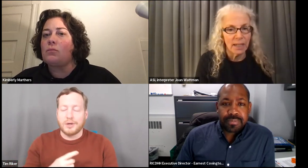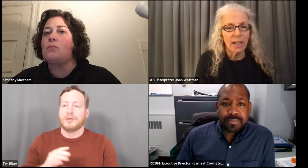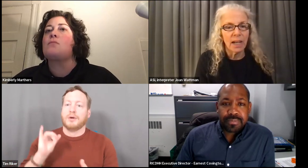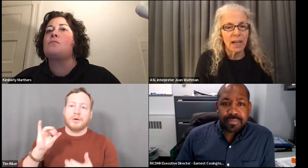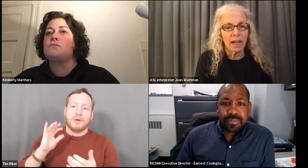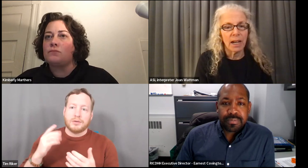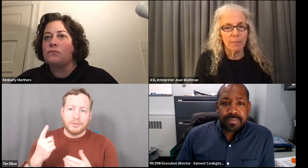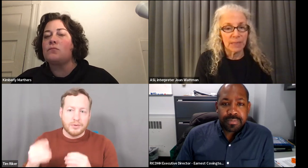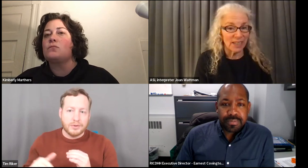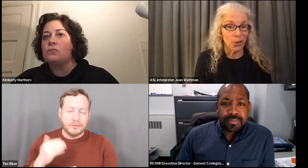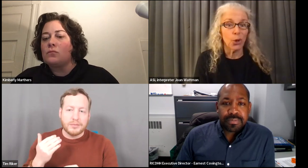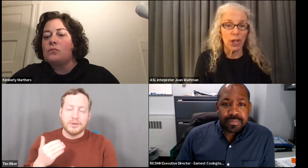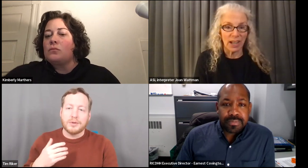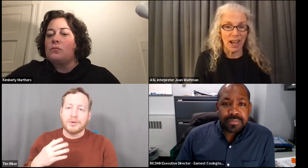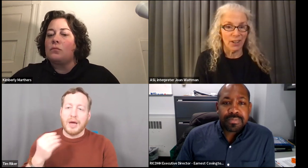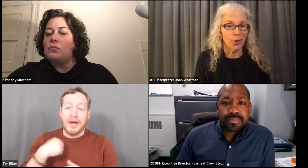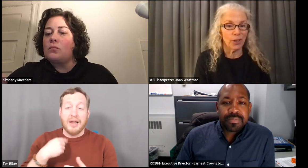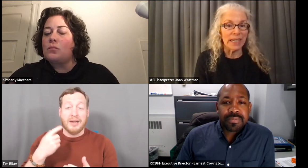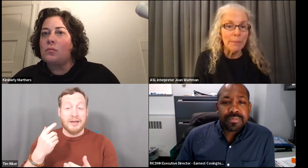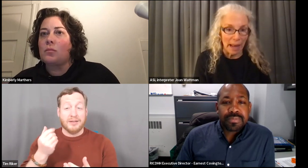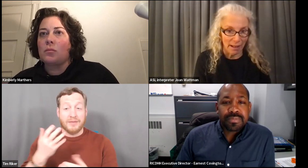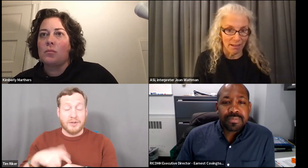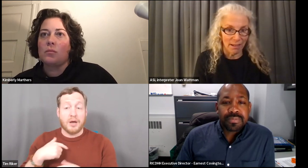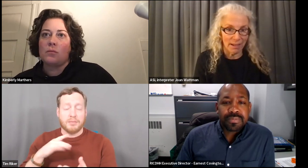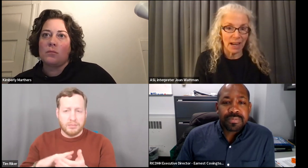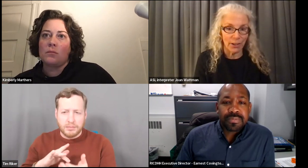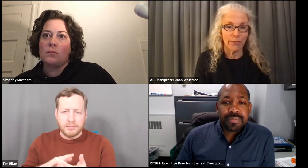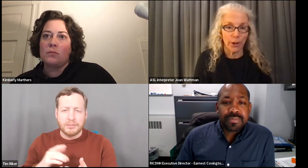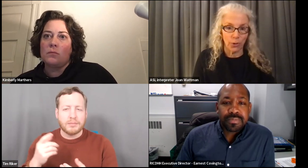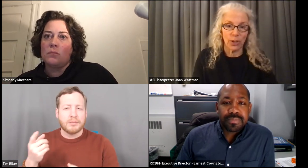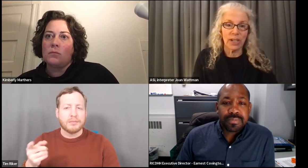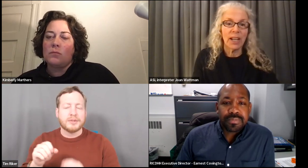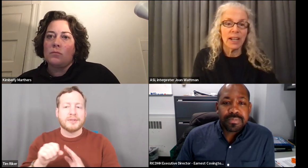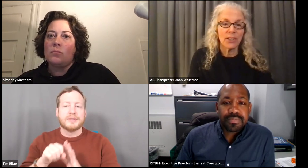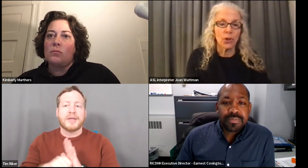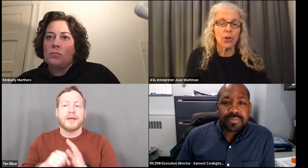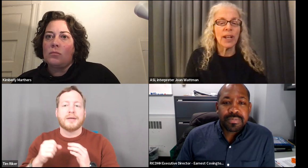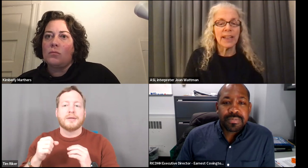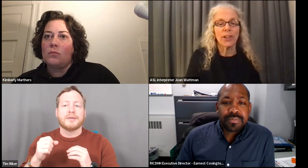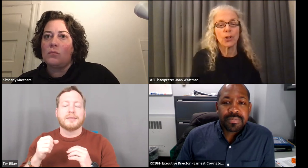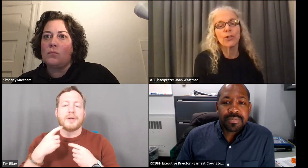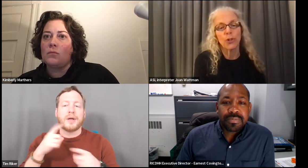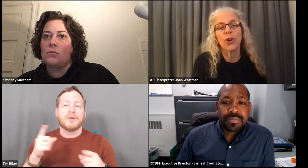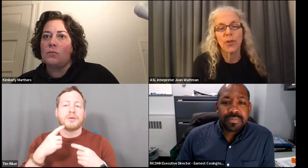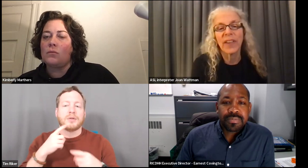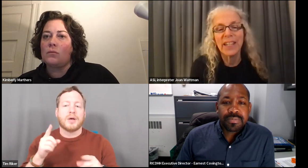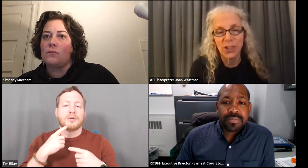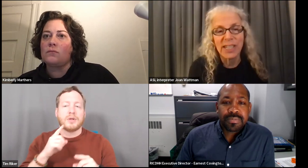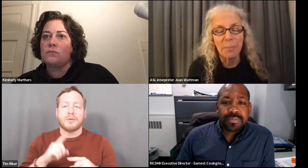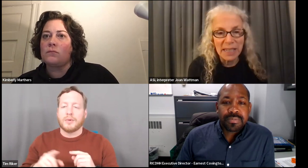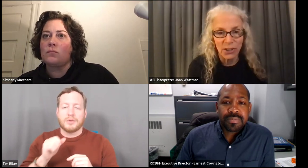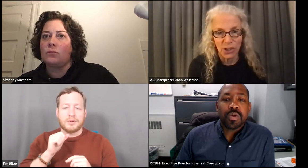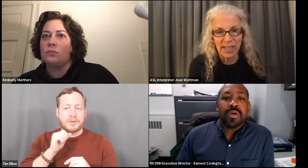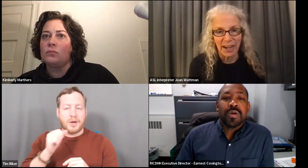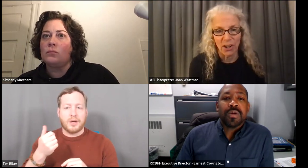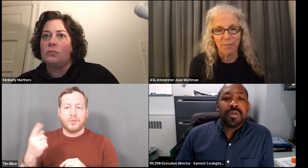responded till you look on your email, not on your phone. So you don't get the alerts or the notifications